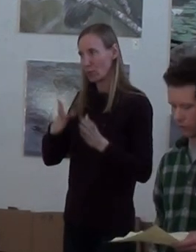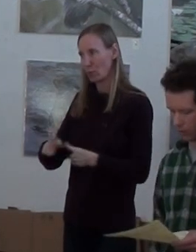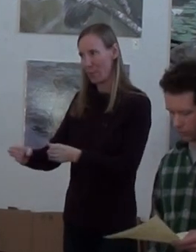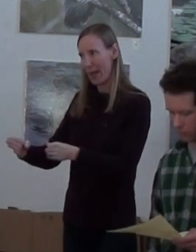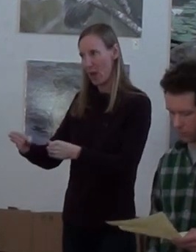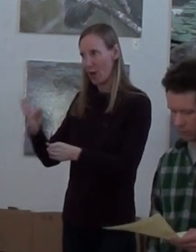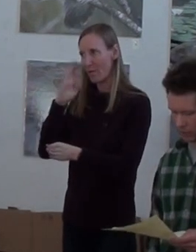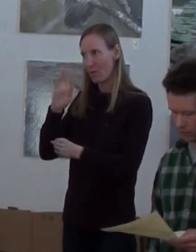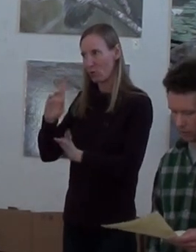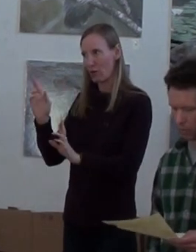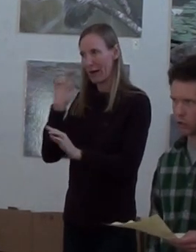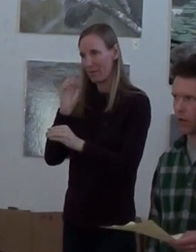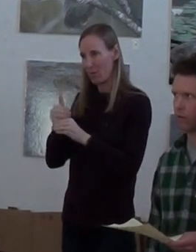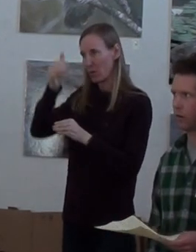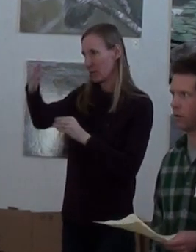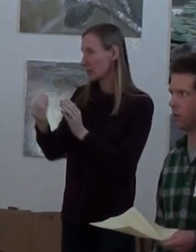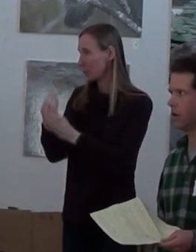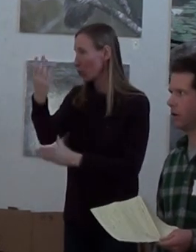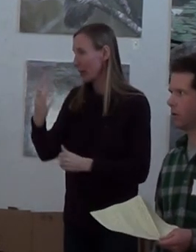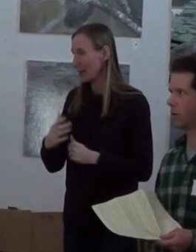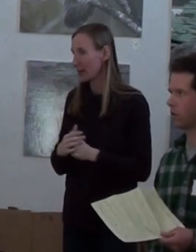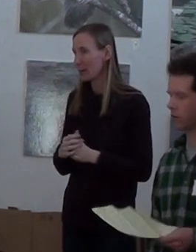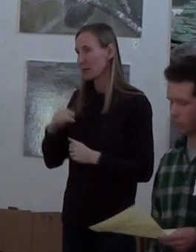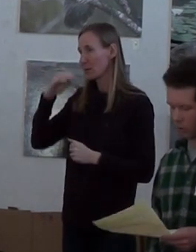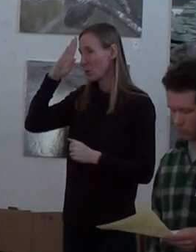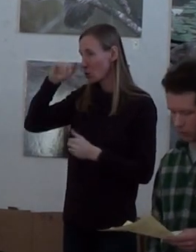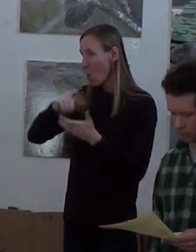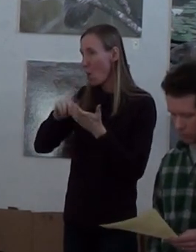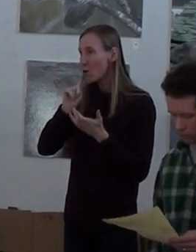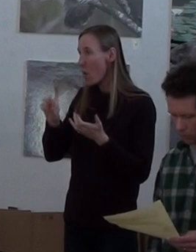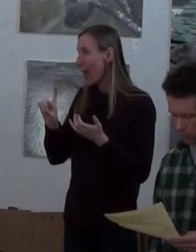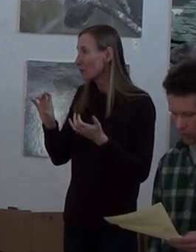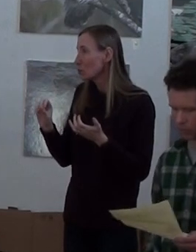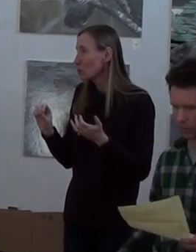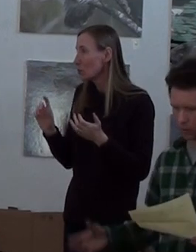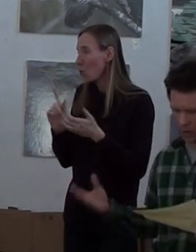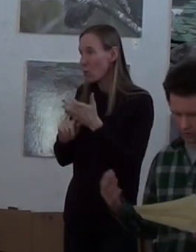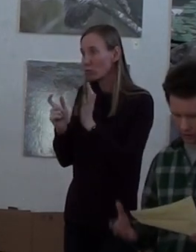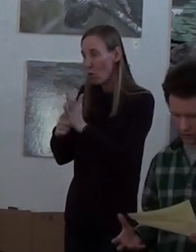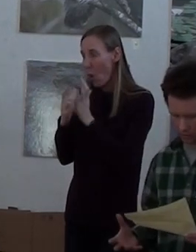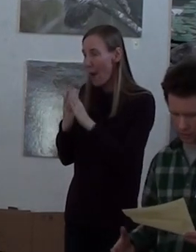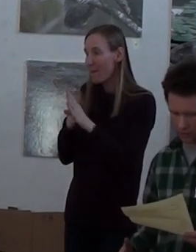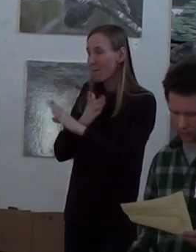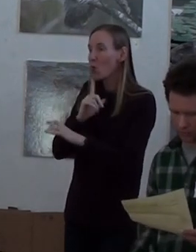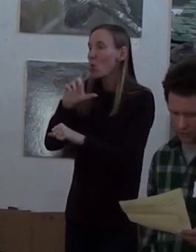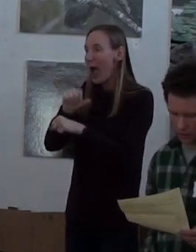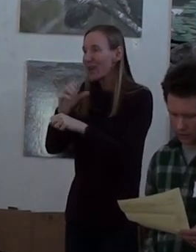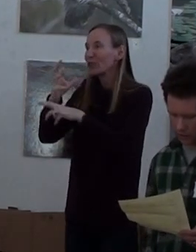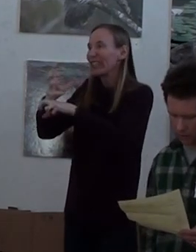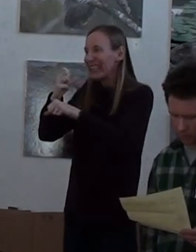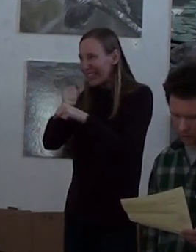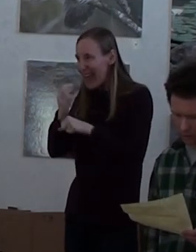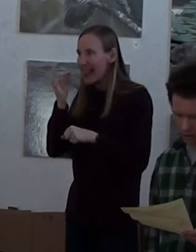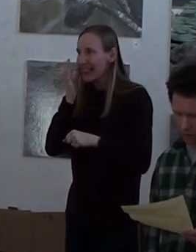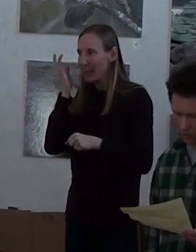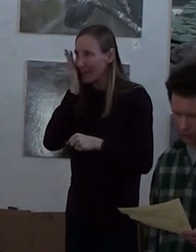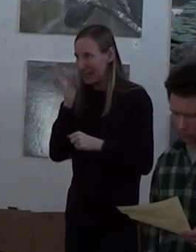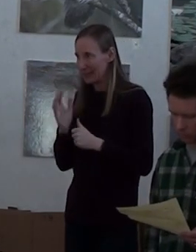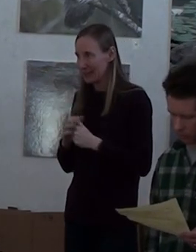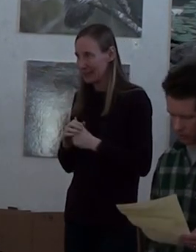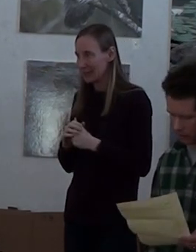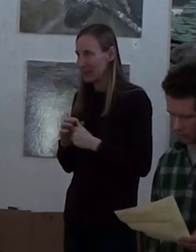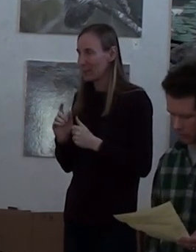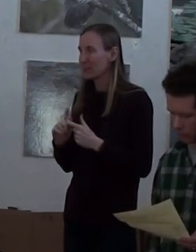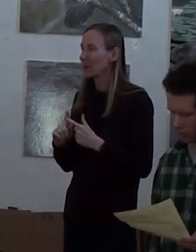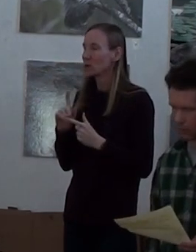to prepare yourself. So be prepared. Know what you have to do, what's required before you actually get the bees. But a good